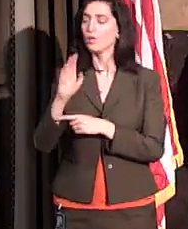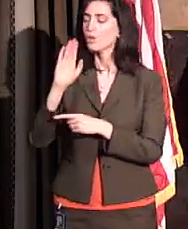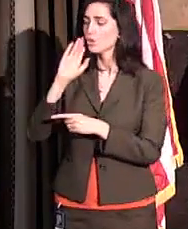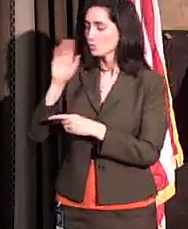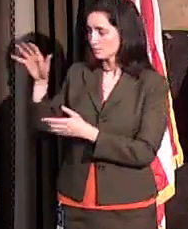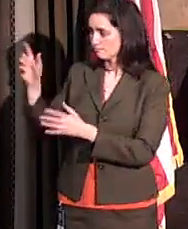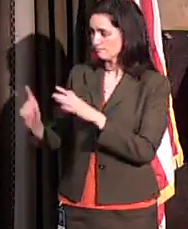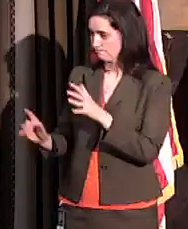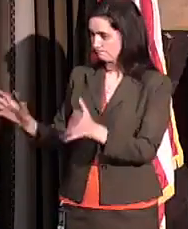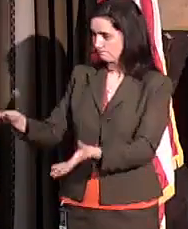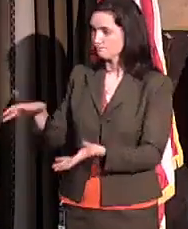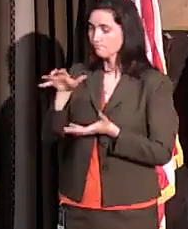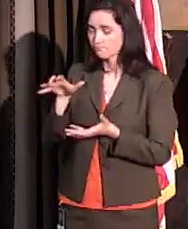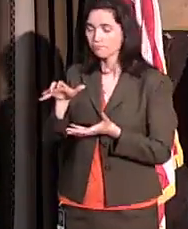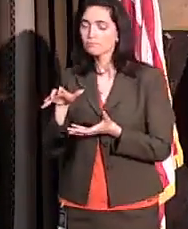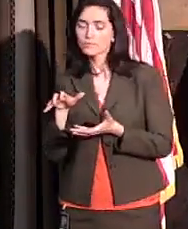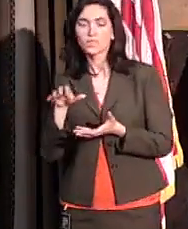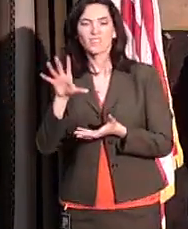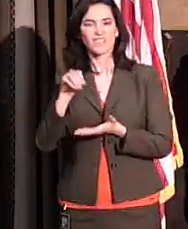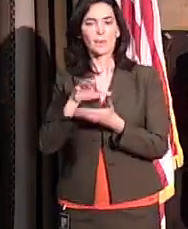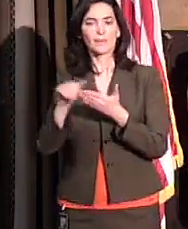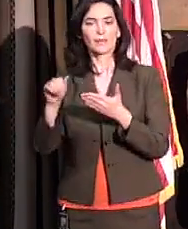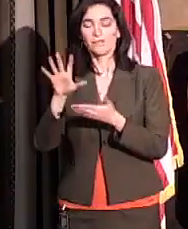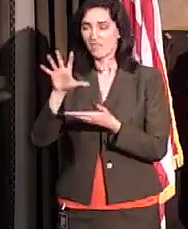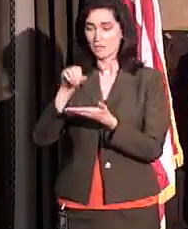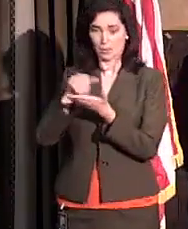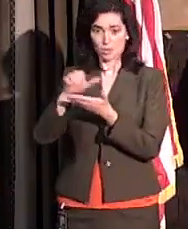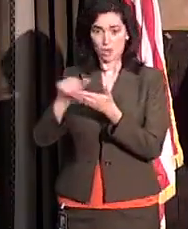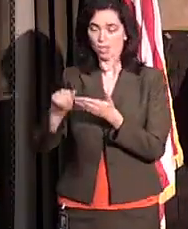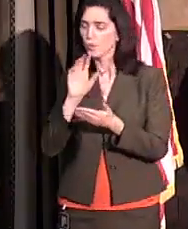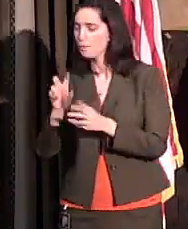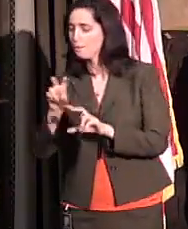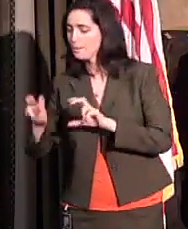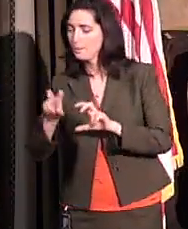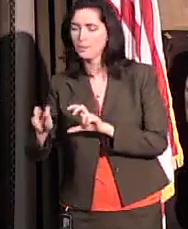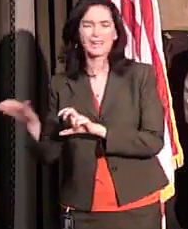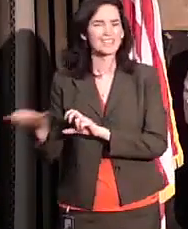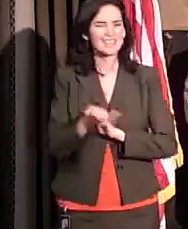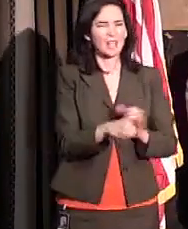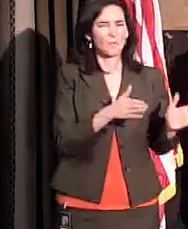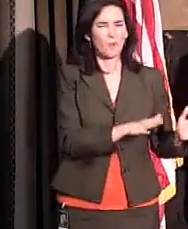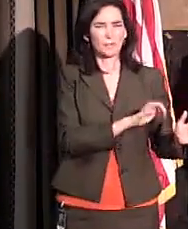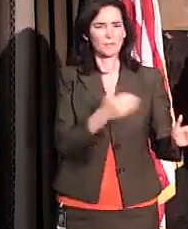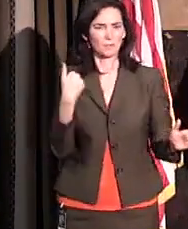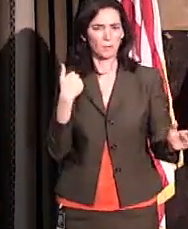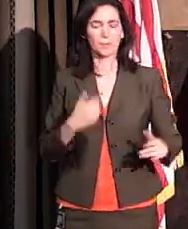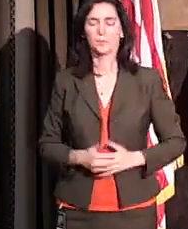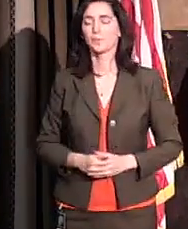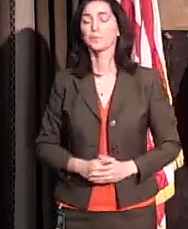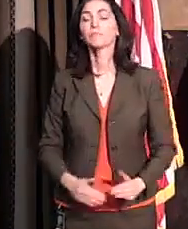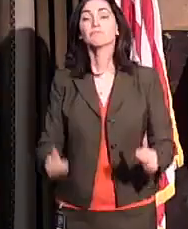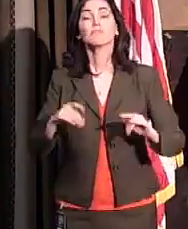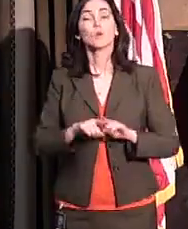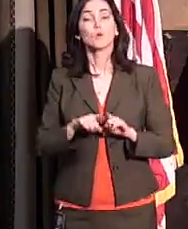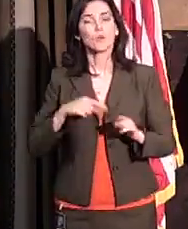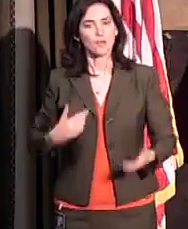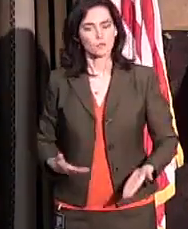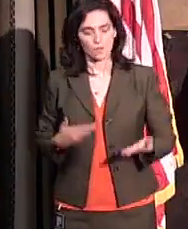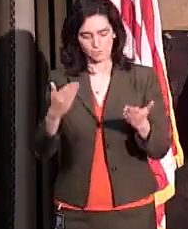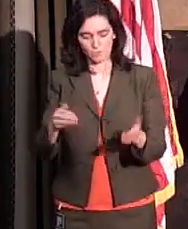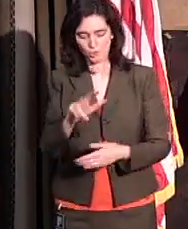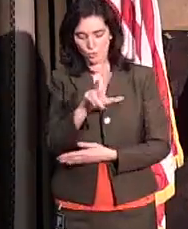million in a very similar fashion. I'm also recommending that $300 million